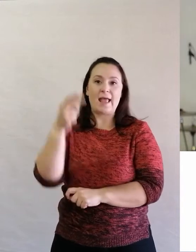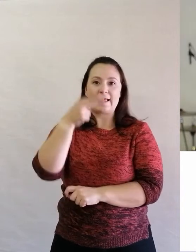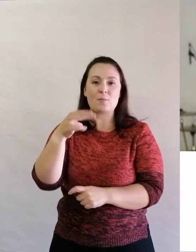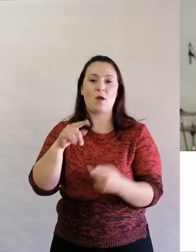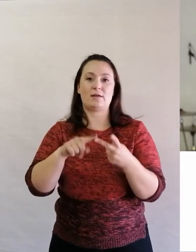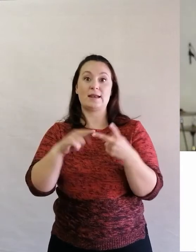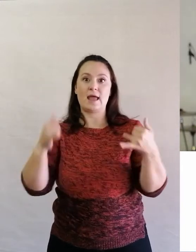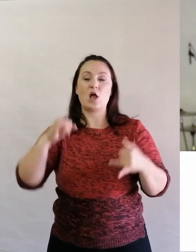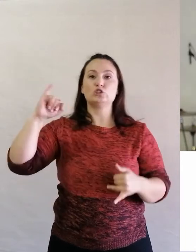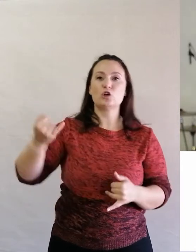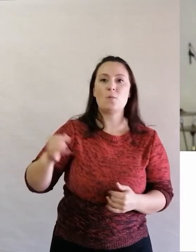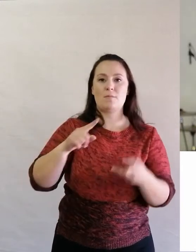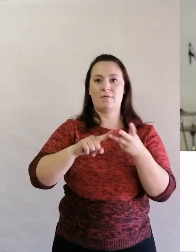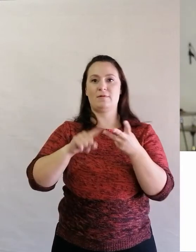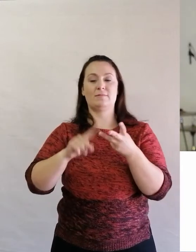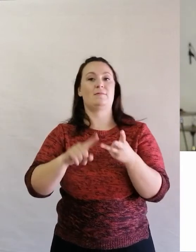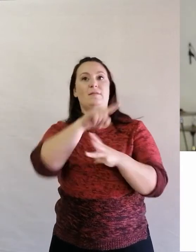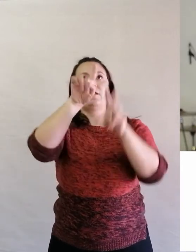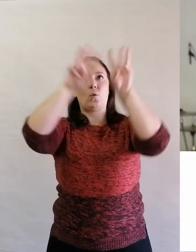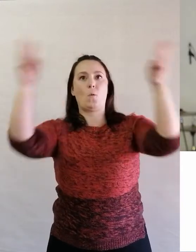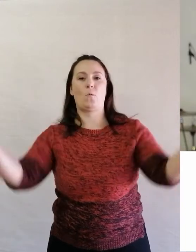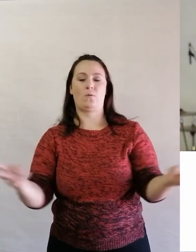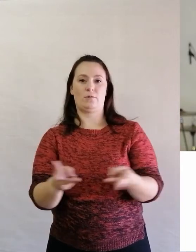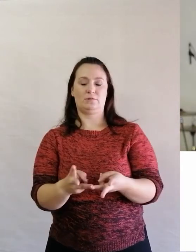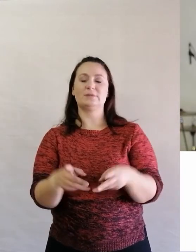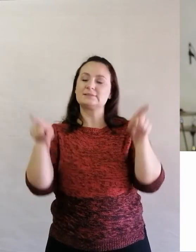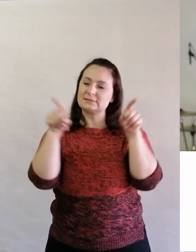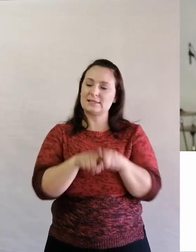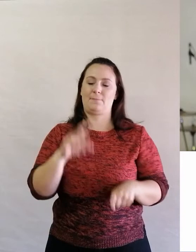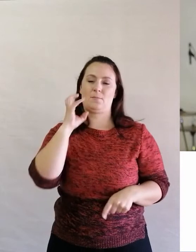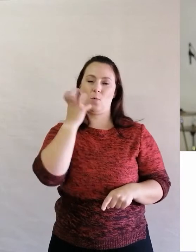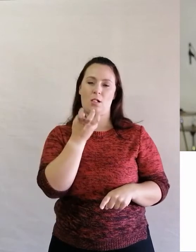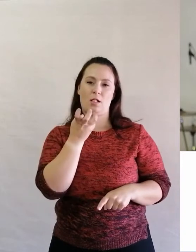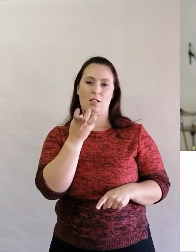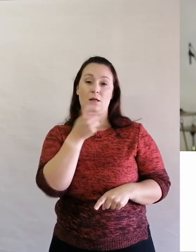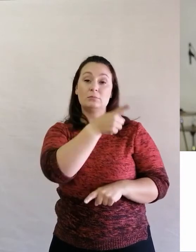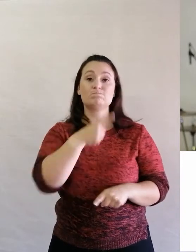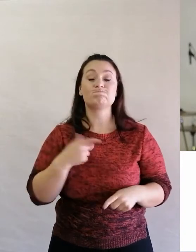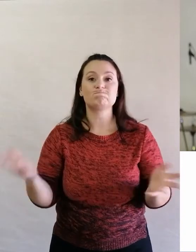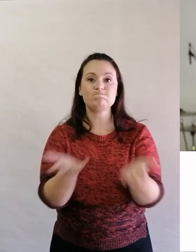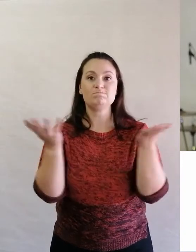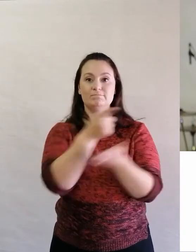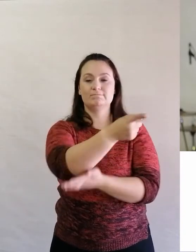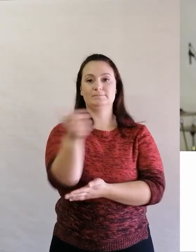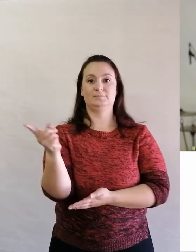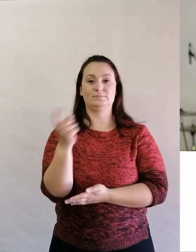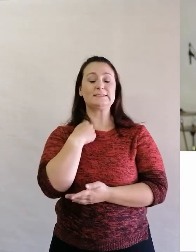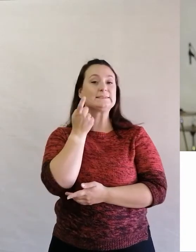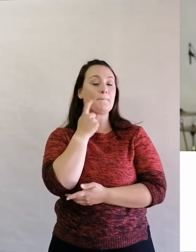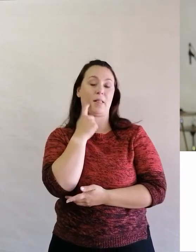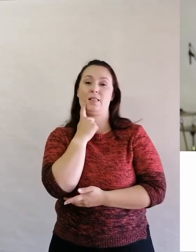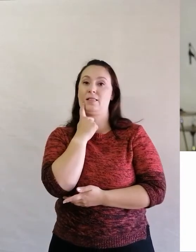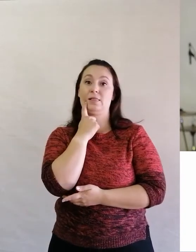the uttermost parts of the world. And that's what happened with Paul. And I want to encourage you. I tell you, it's very simple.